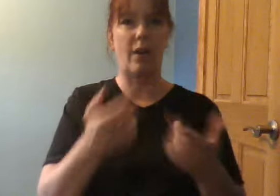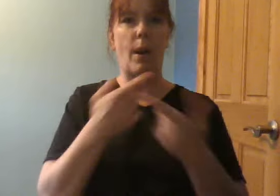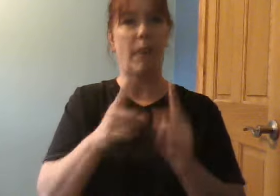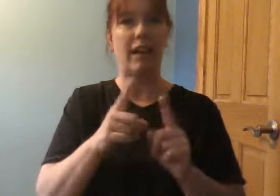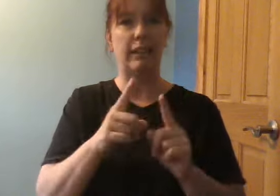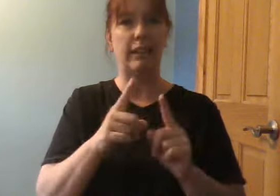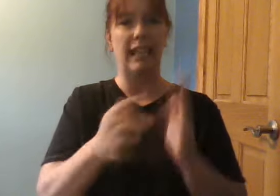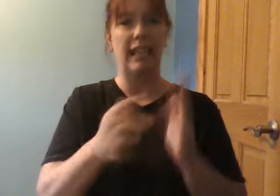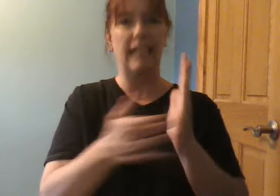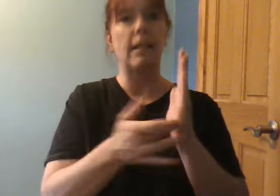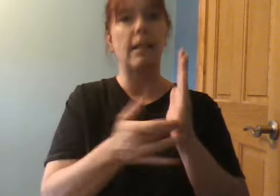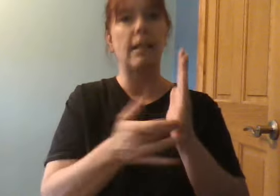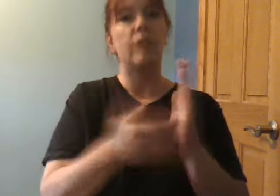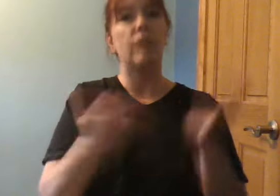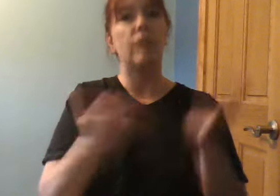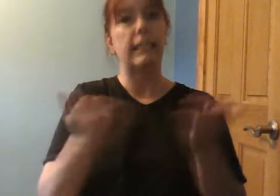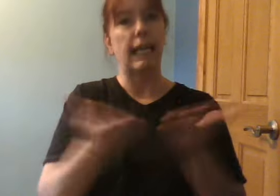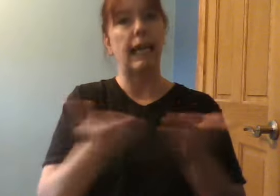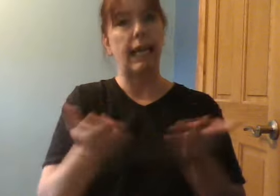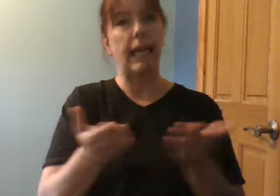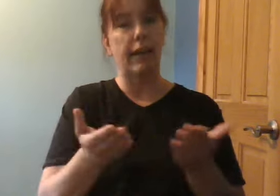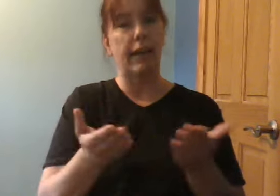exists. We know it works.